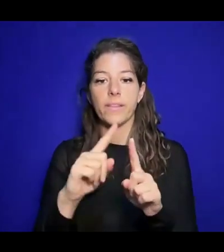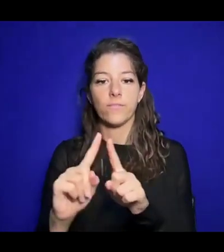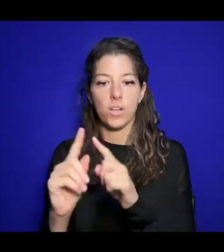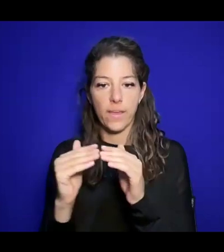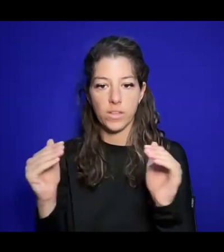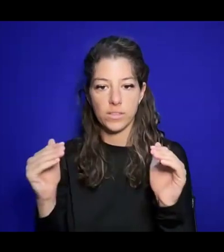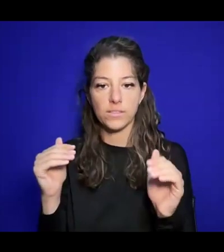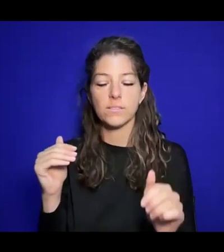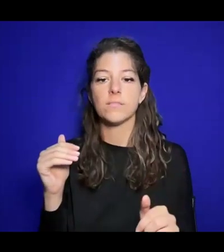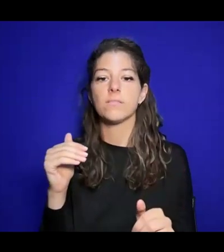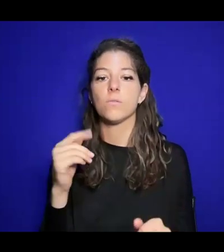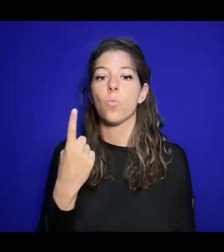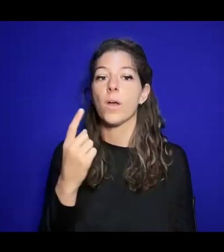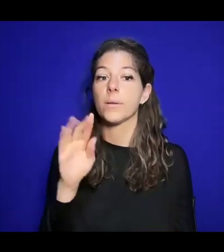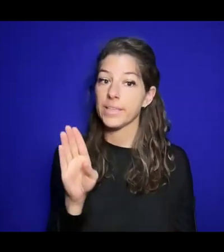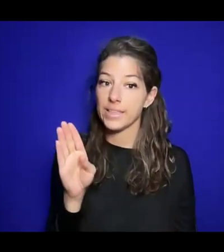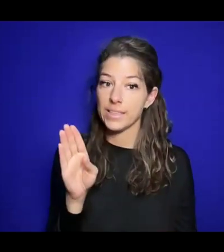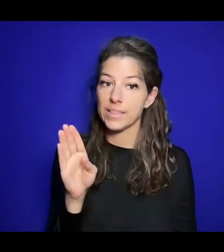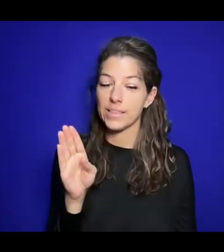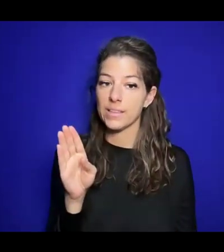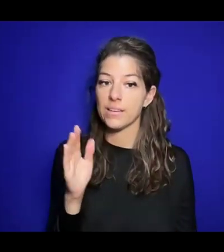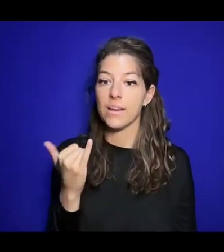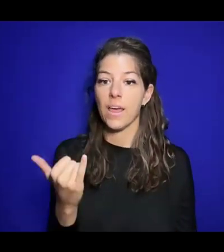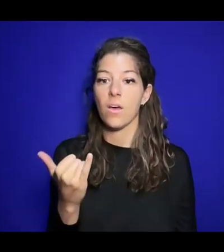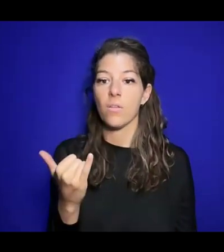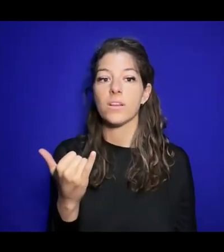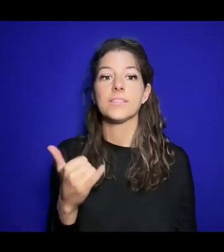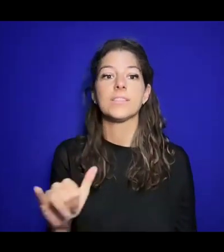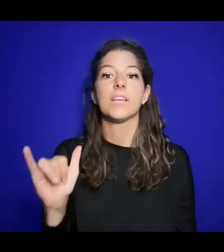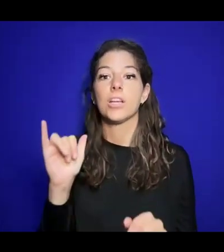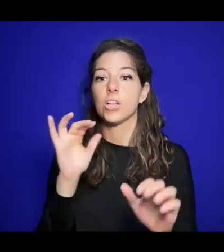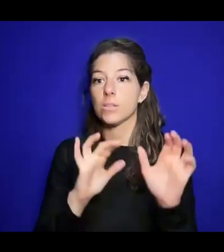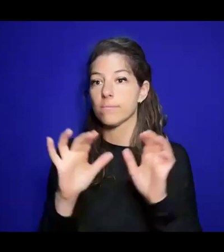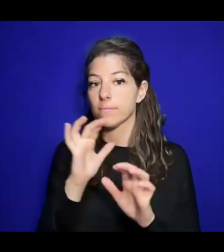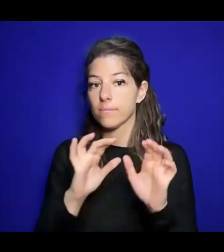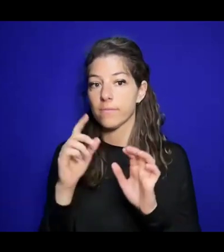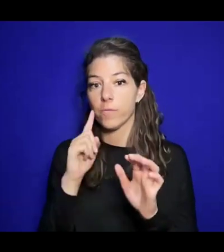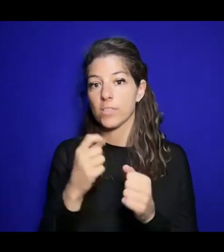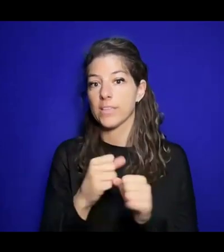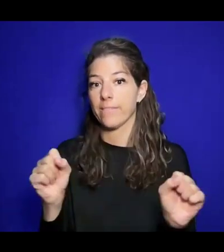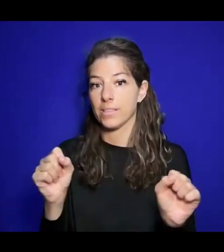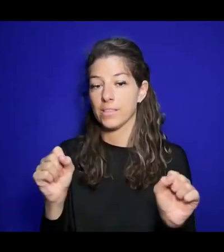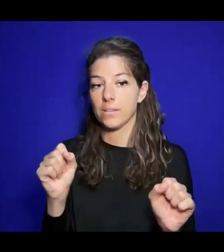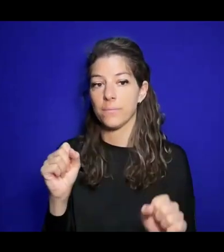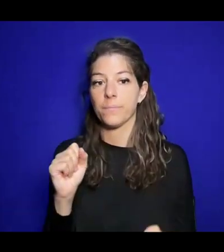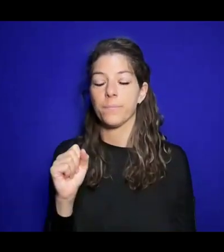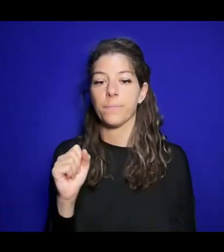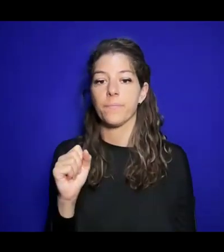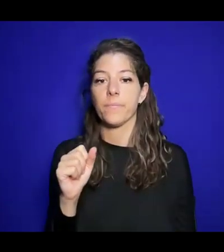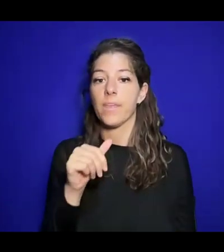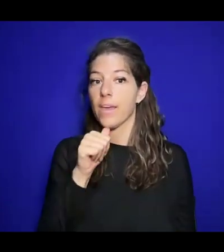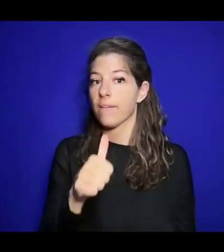that is now in a 1B phase. So now they're still looking for safety. They haven't